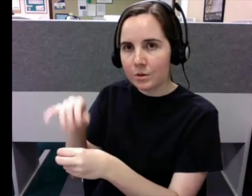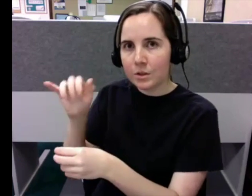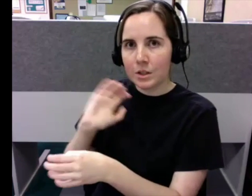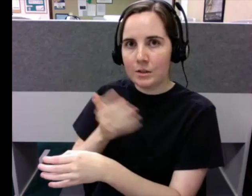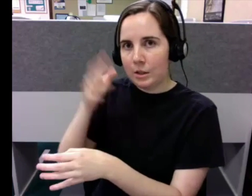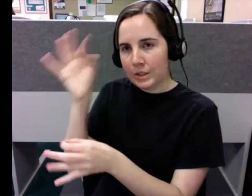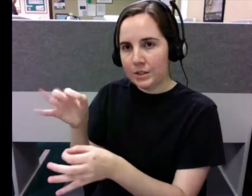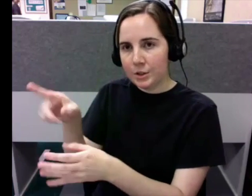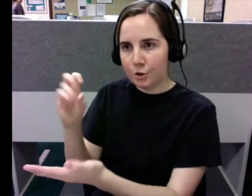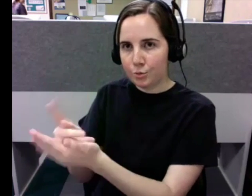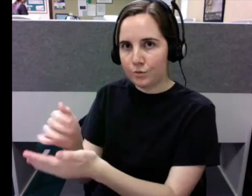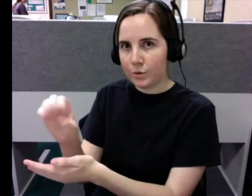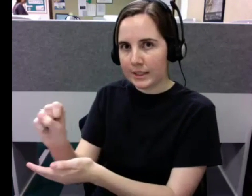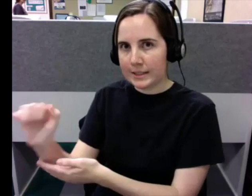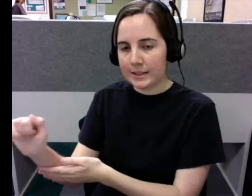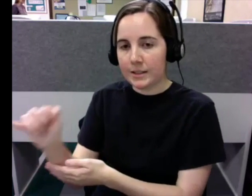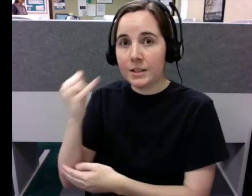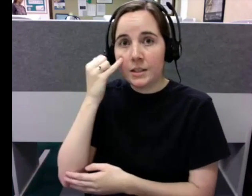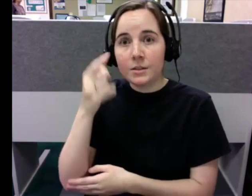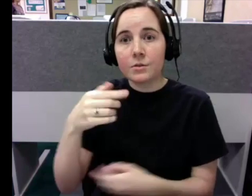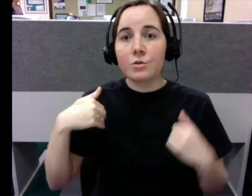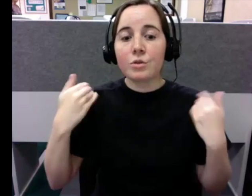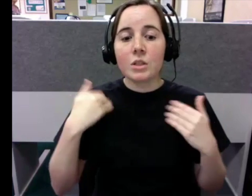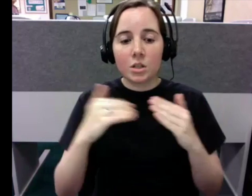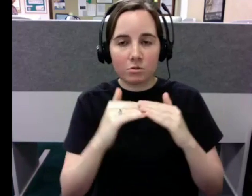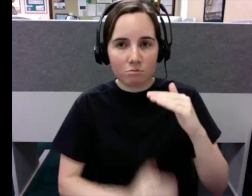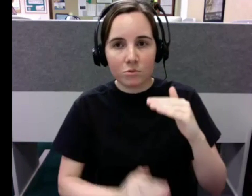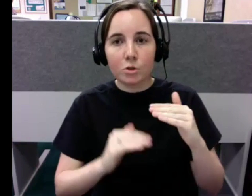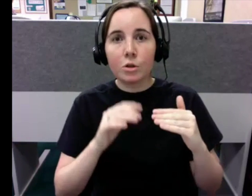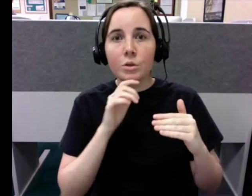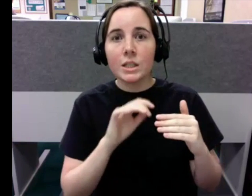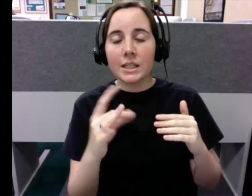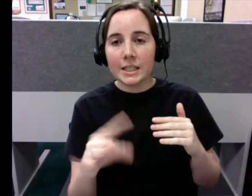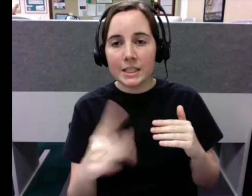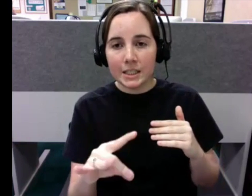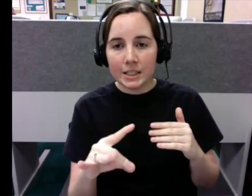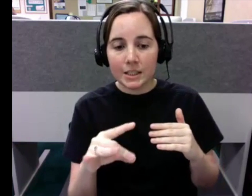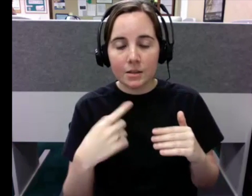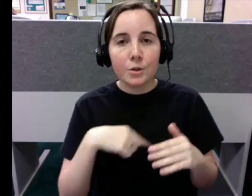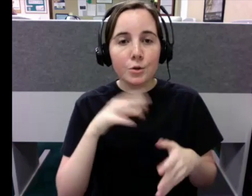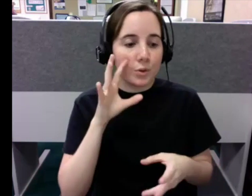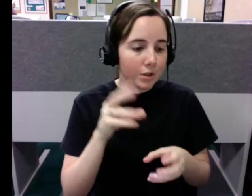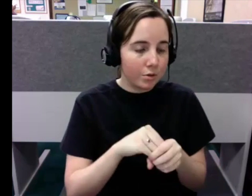If you're younger than age 18, we include part of your parents' income and resources.